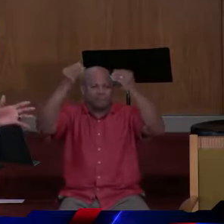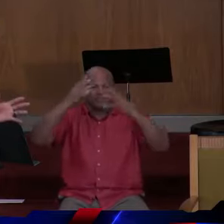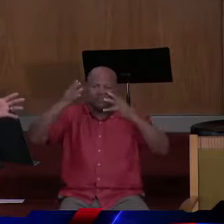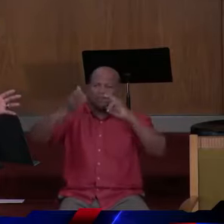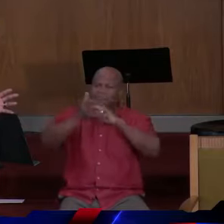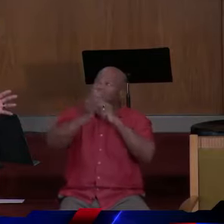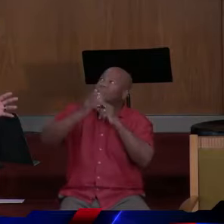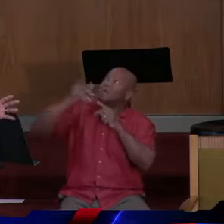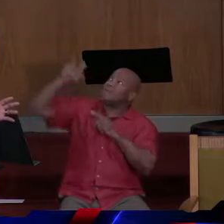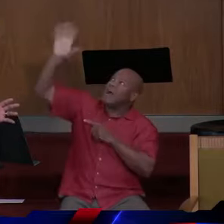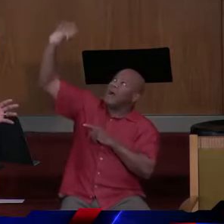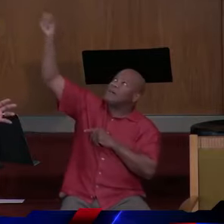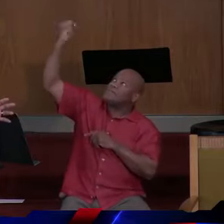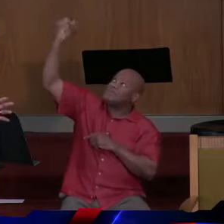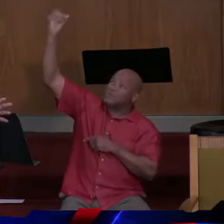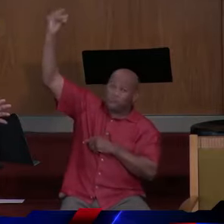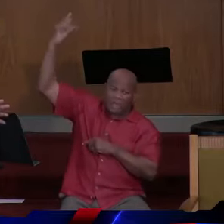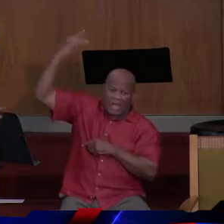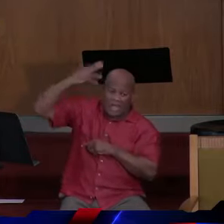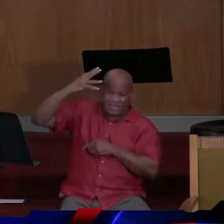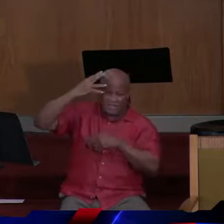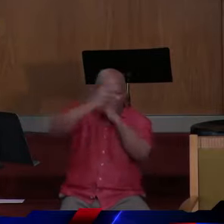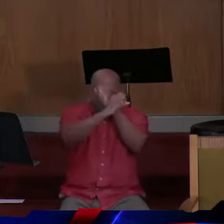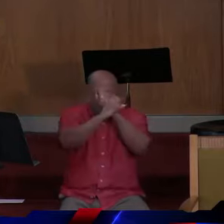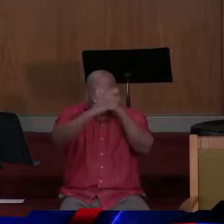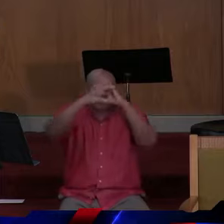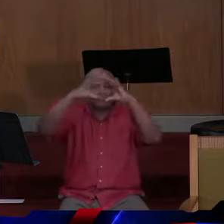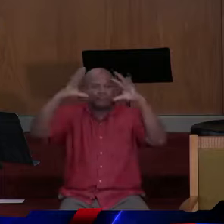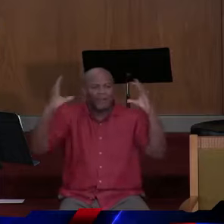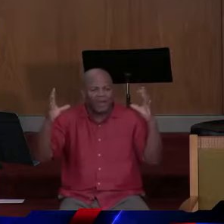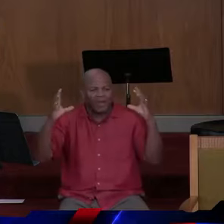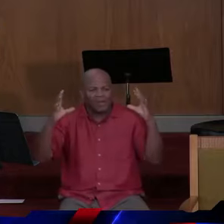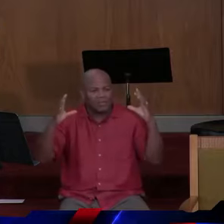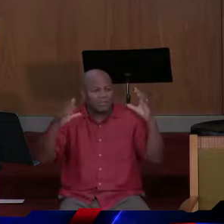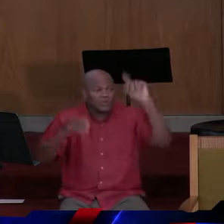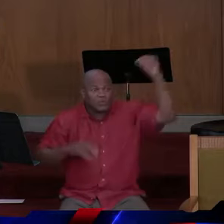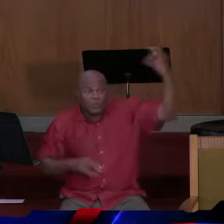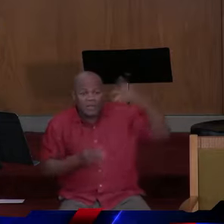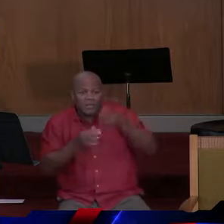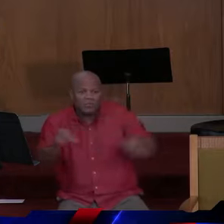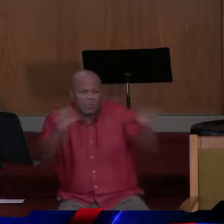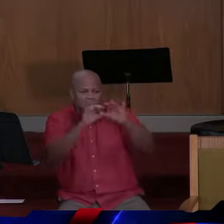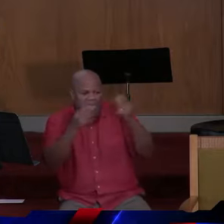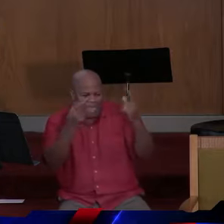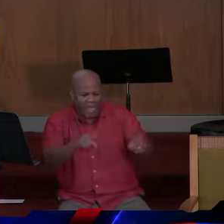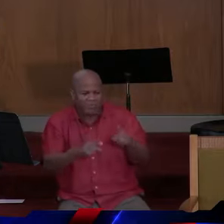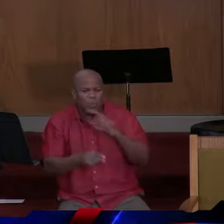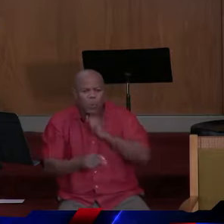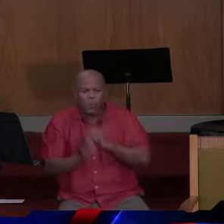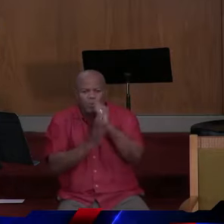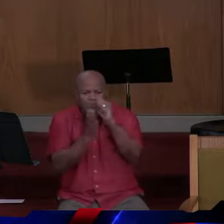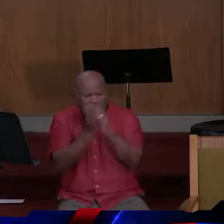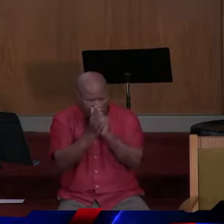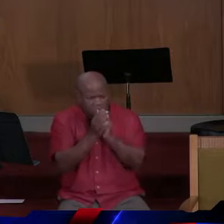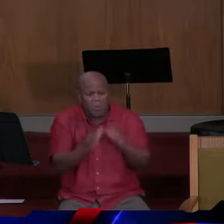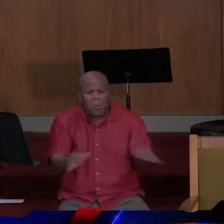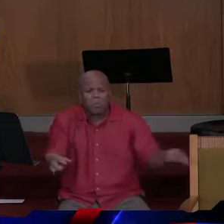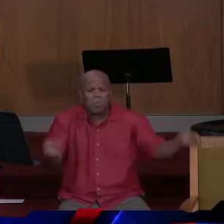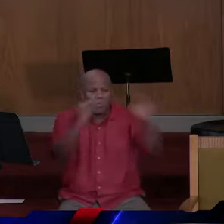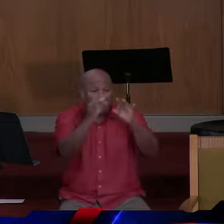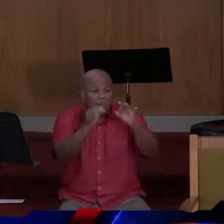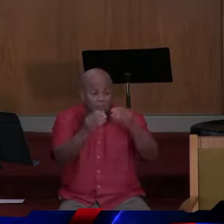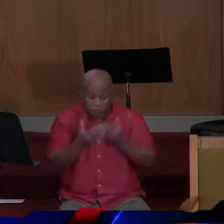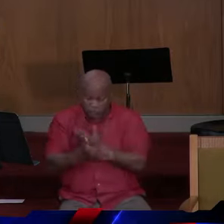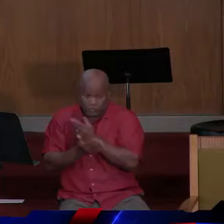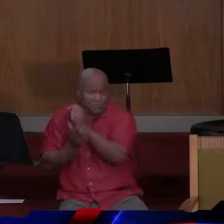grace illuminates things. Can you hear me? Grace is important even in the Old Testament. I know why